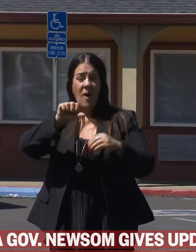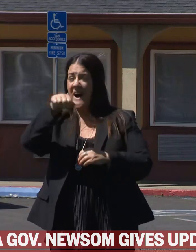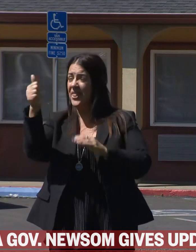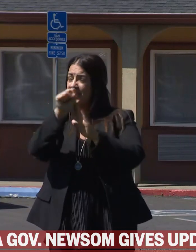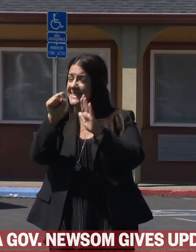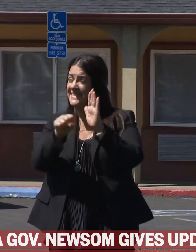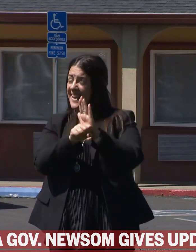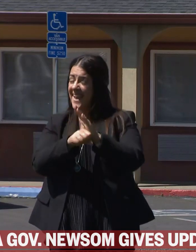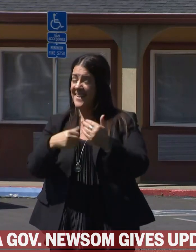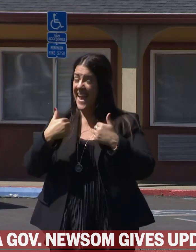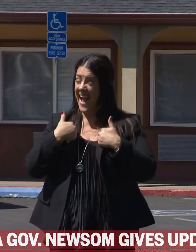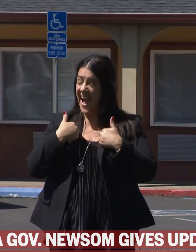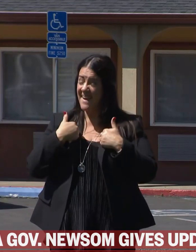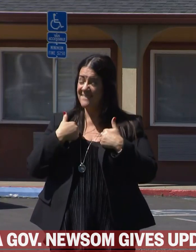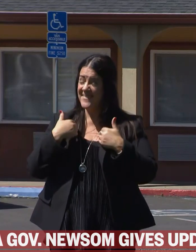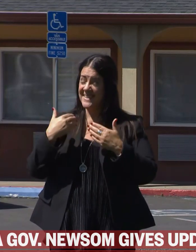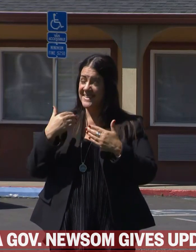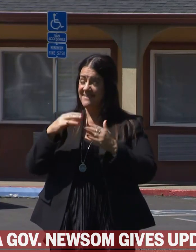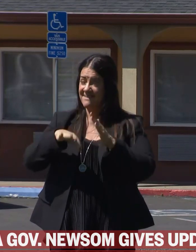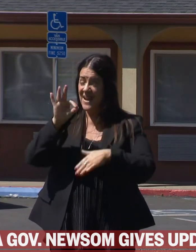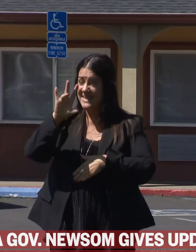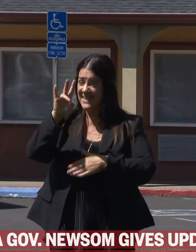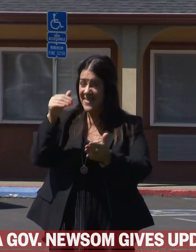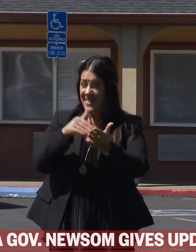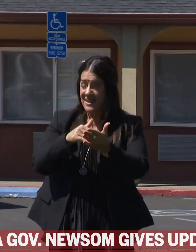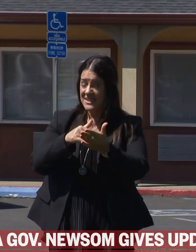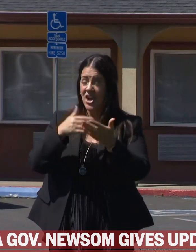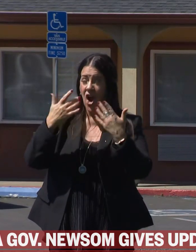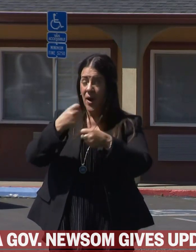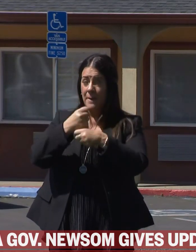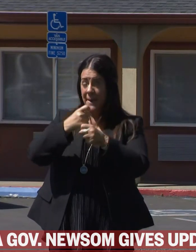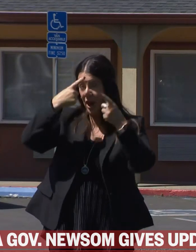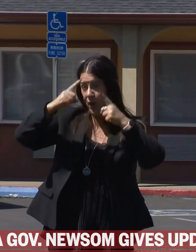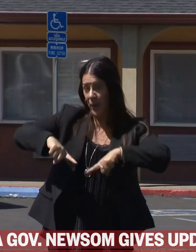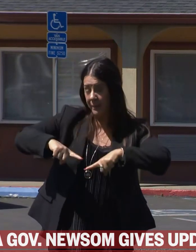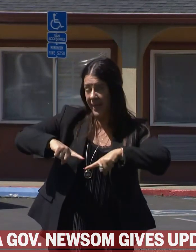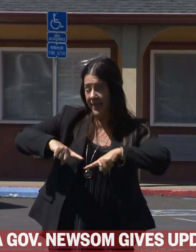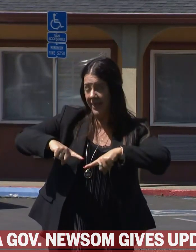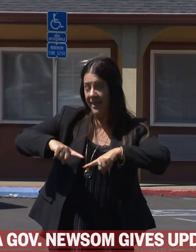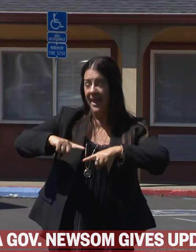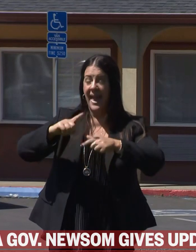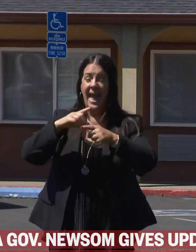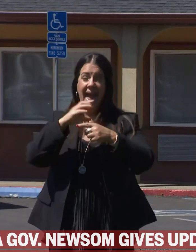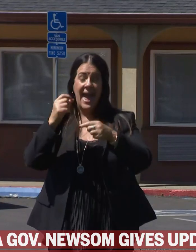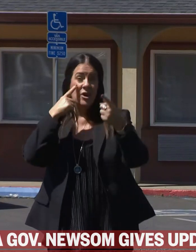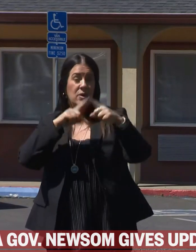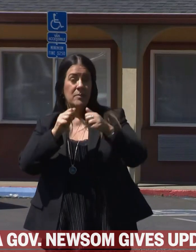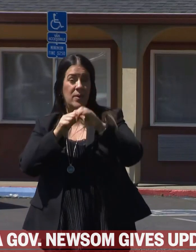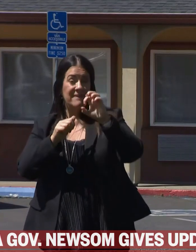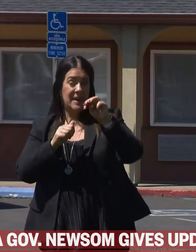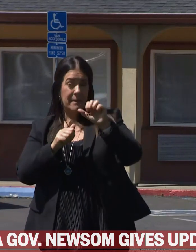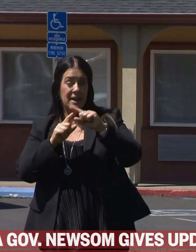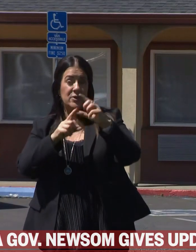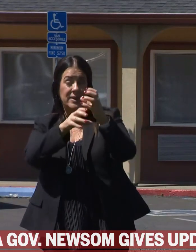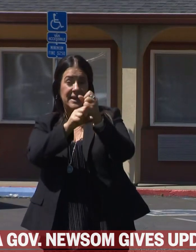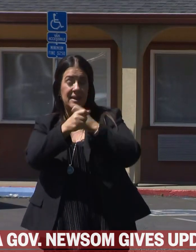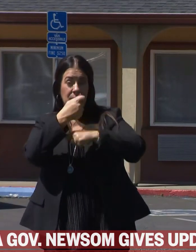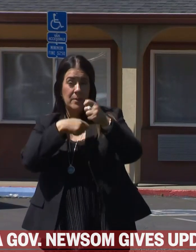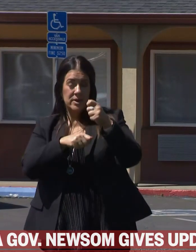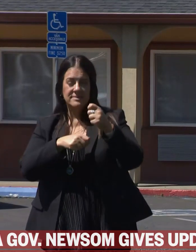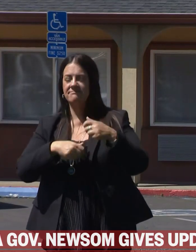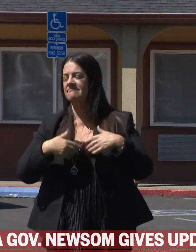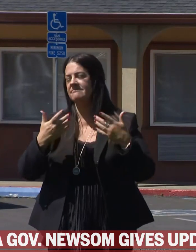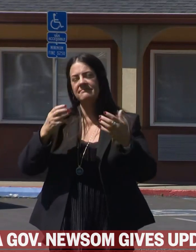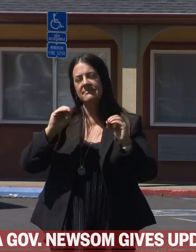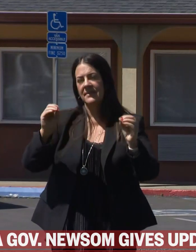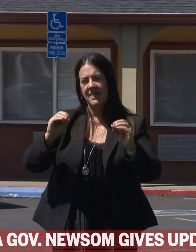units just in a few weeks that has an agreement, none do, with FEMA to get reimbursed, and now a real process and protocol